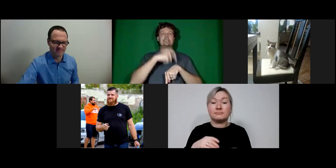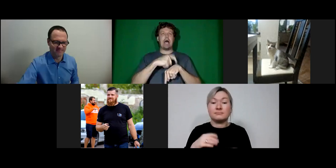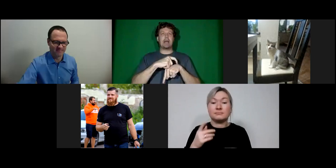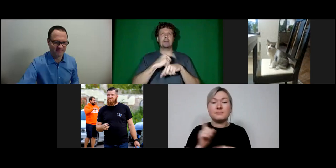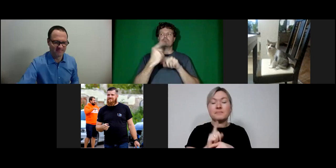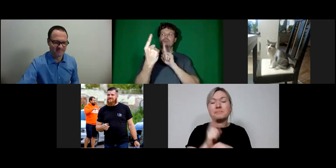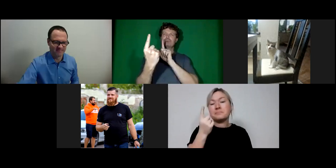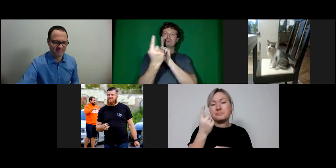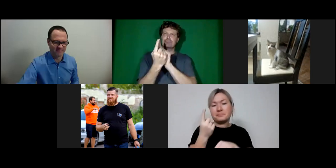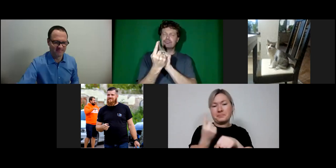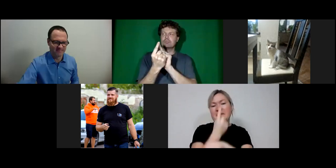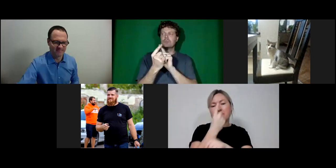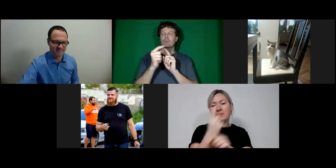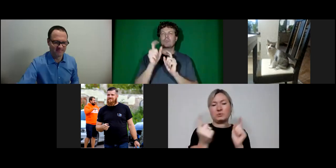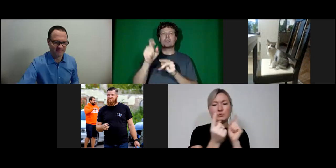And